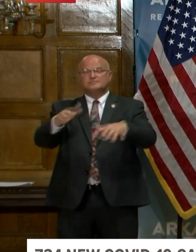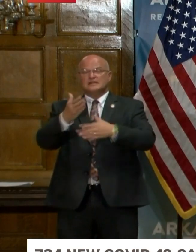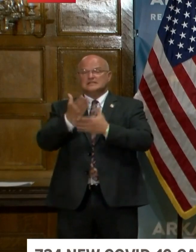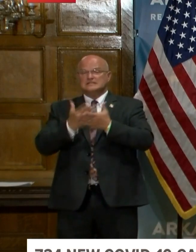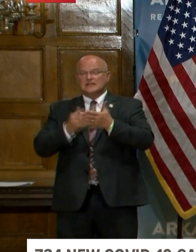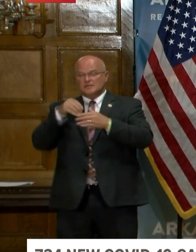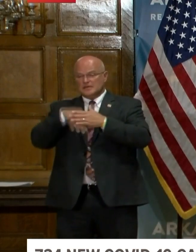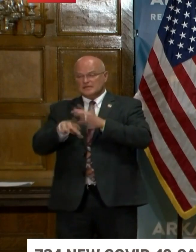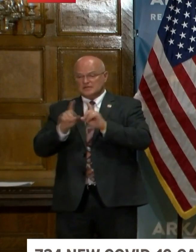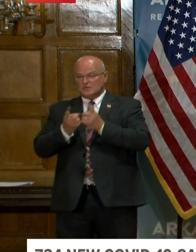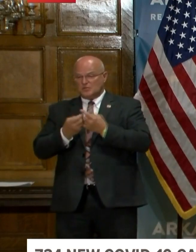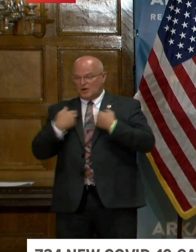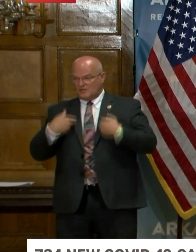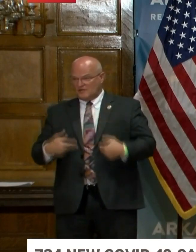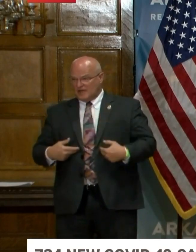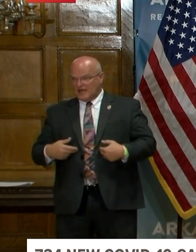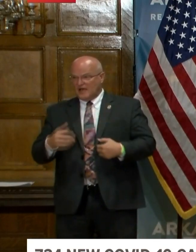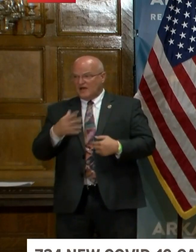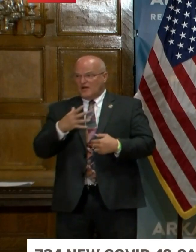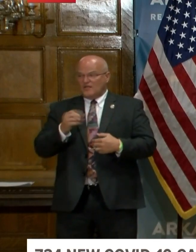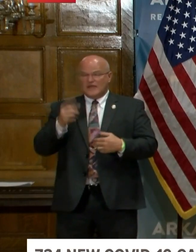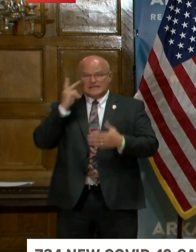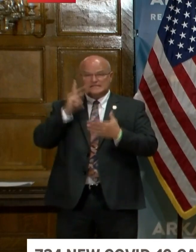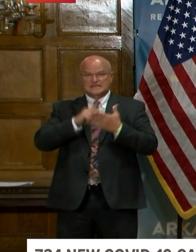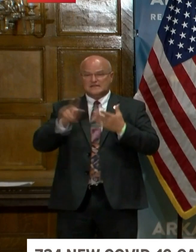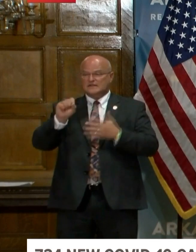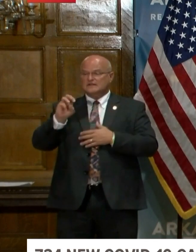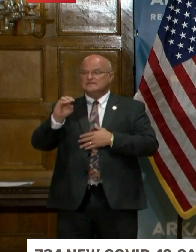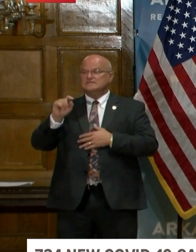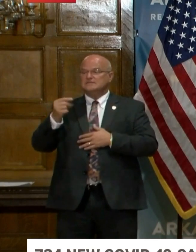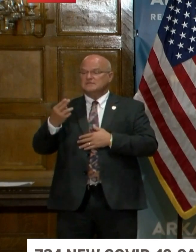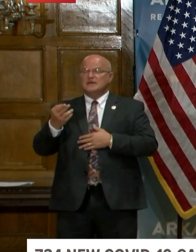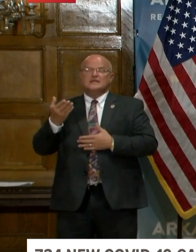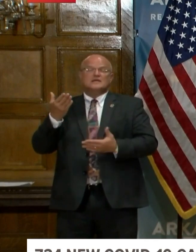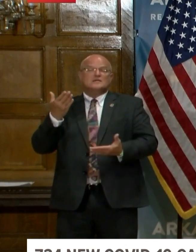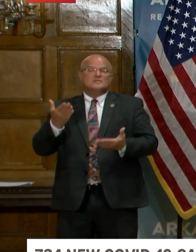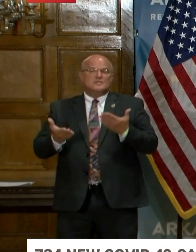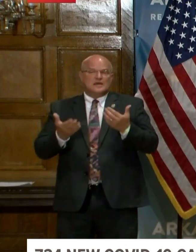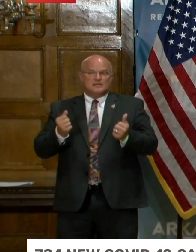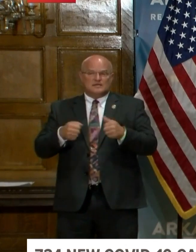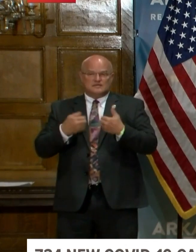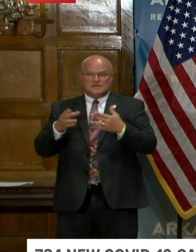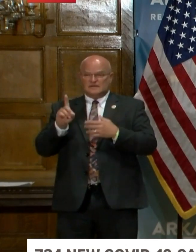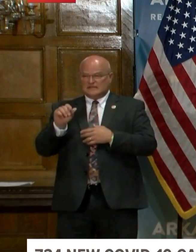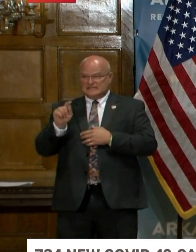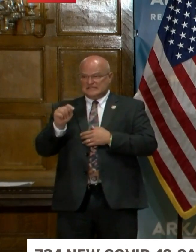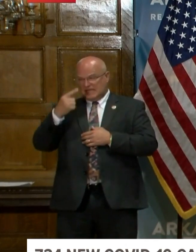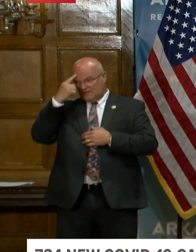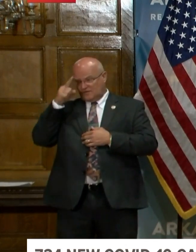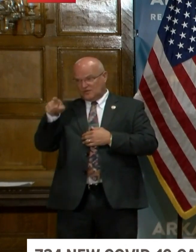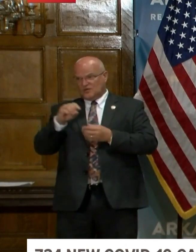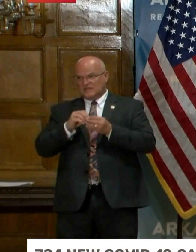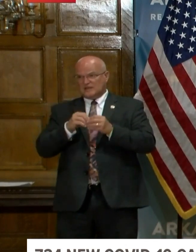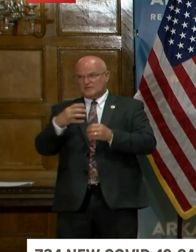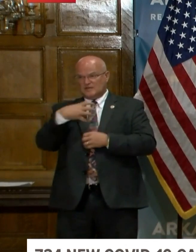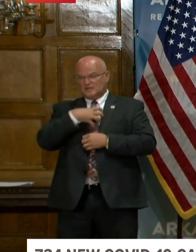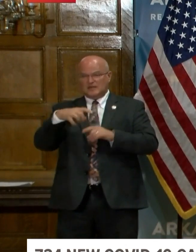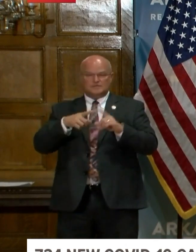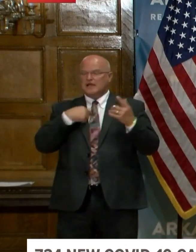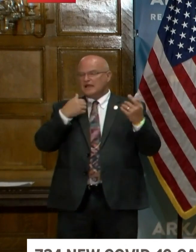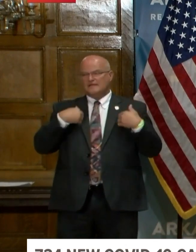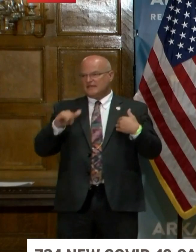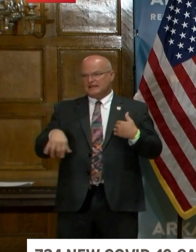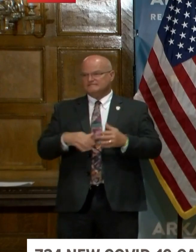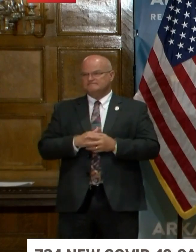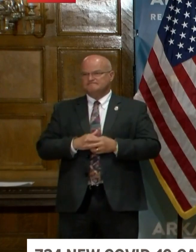into the Department of Health, and Secretary Smith might be able to get any data for you on the number of complaints, but I don't